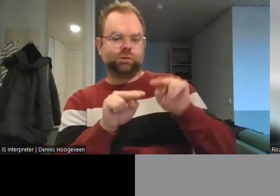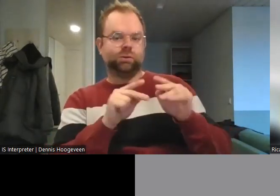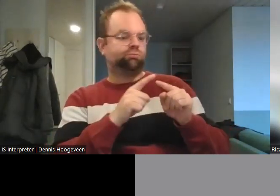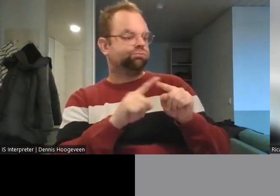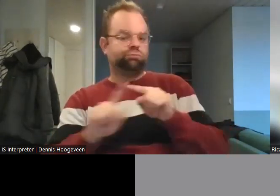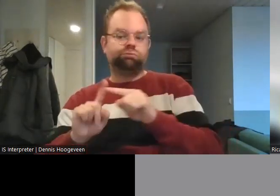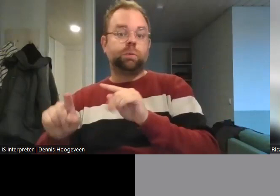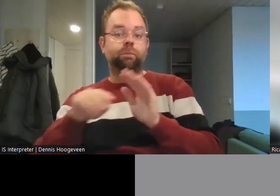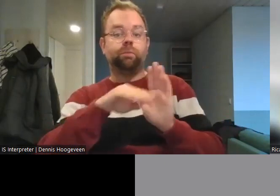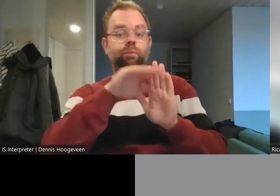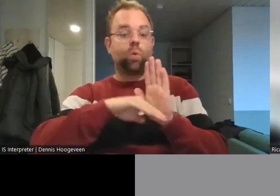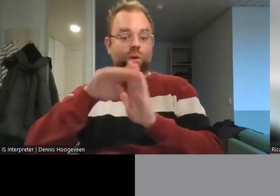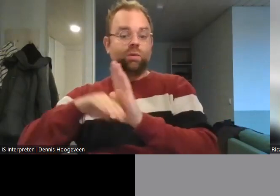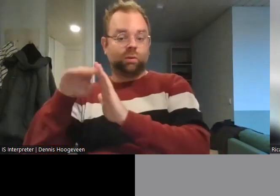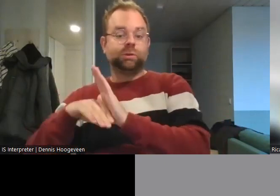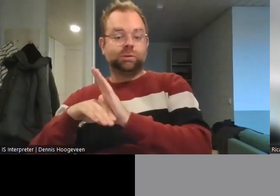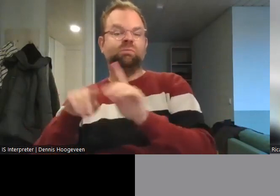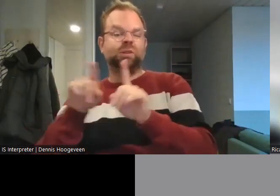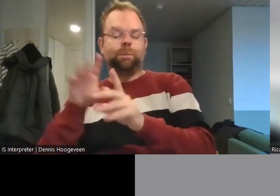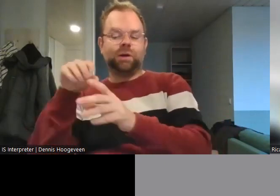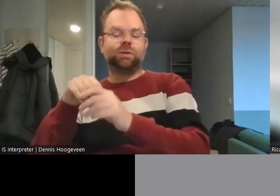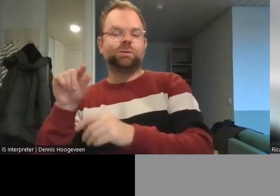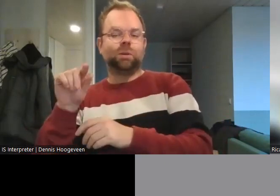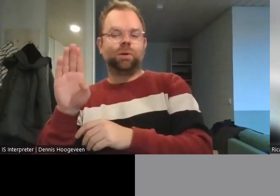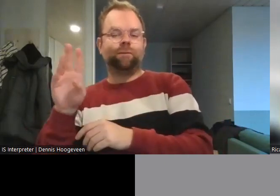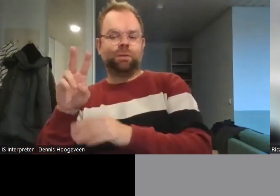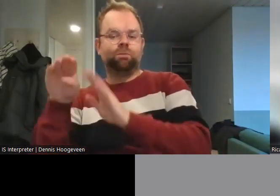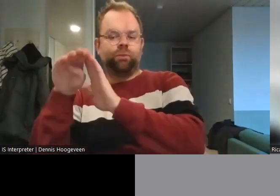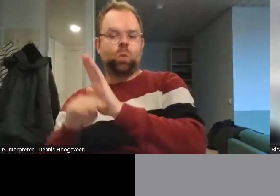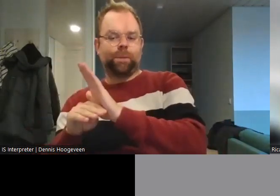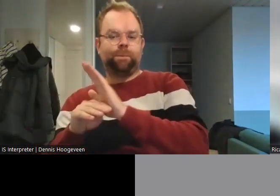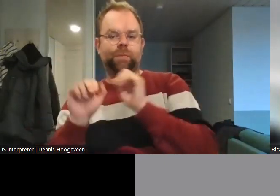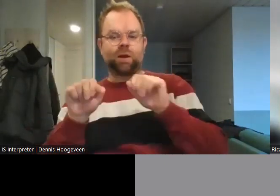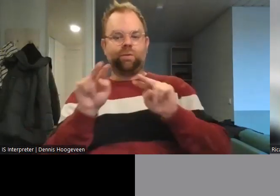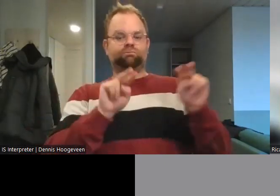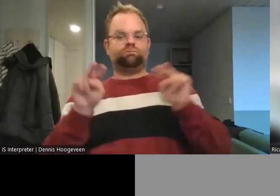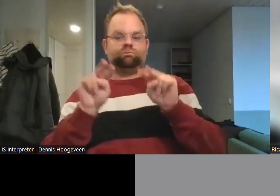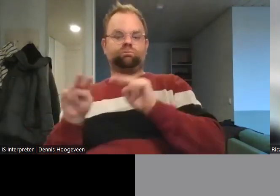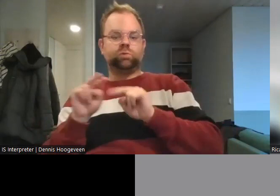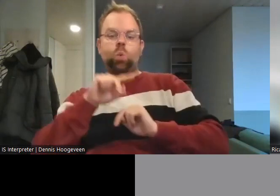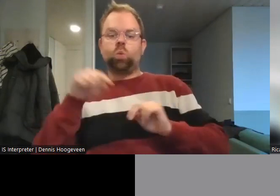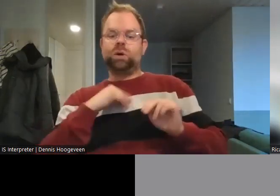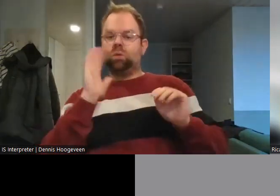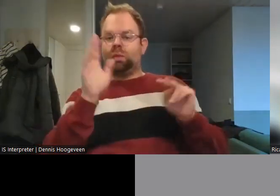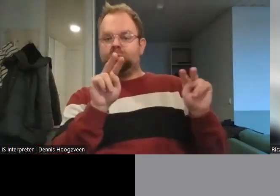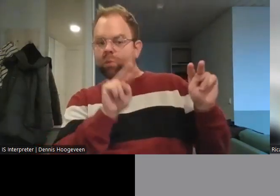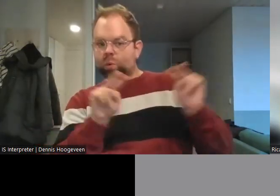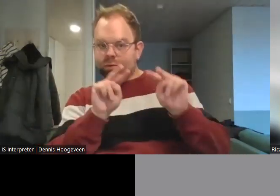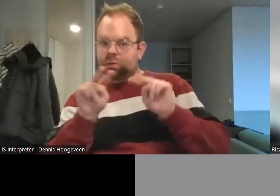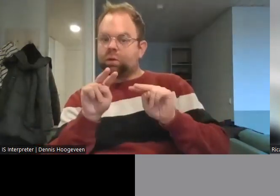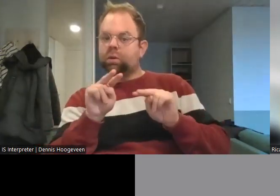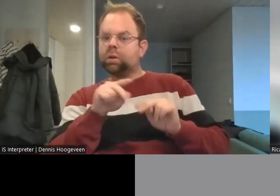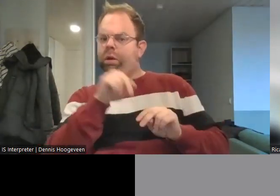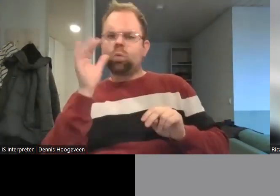with disabilities may be facing in accessing those programs, or information on those programs, and looking for